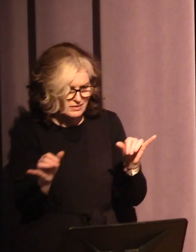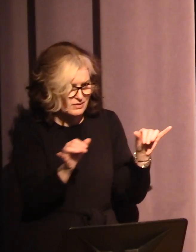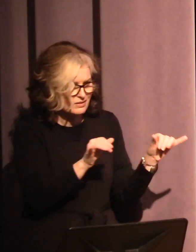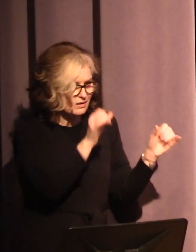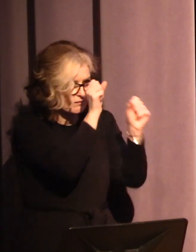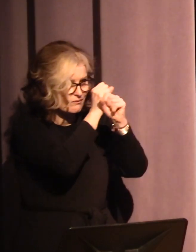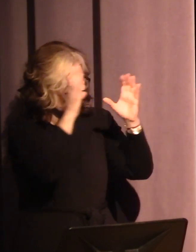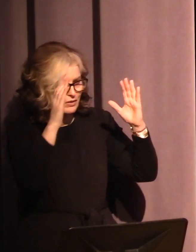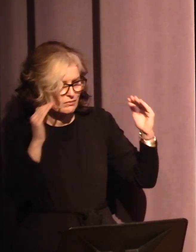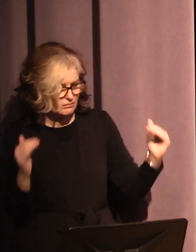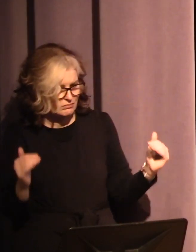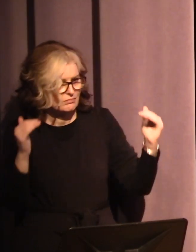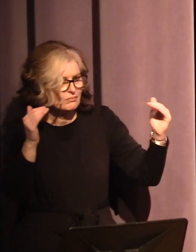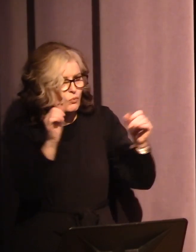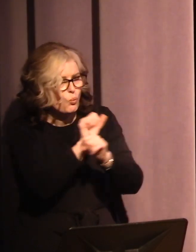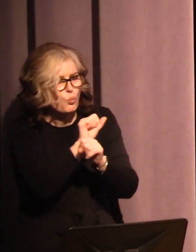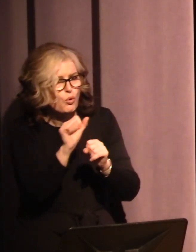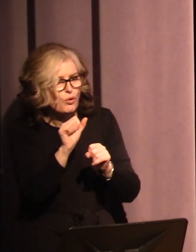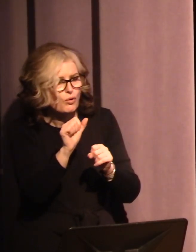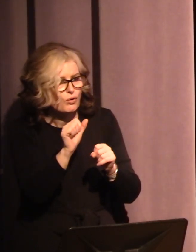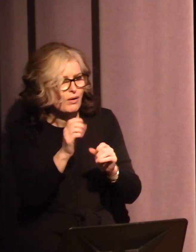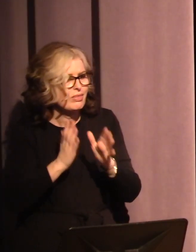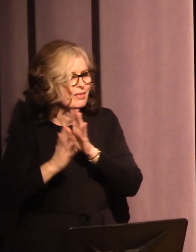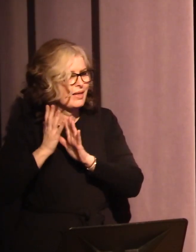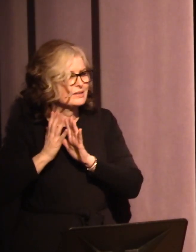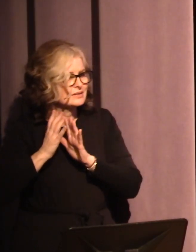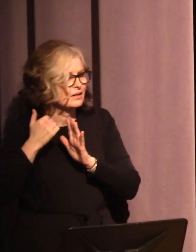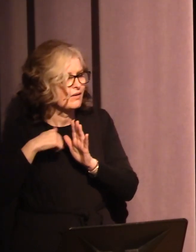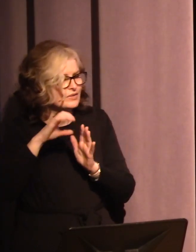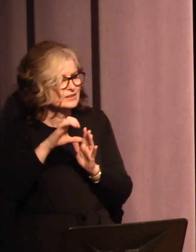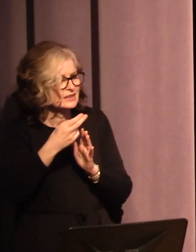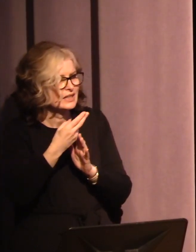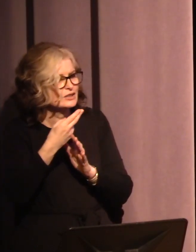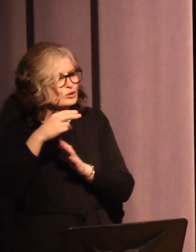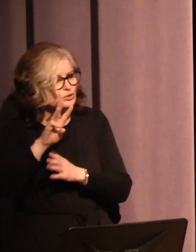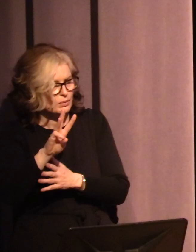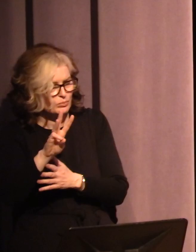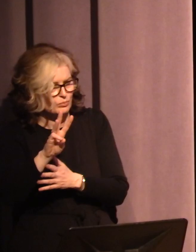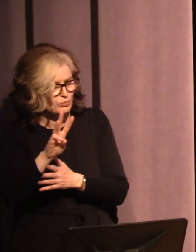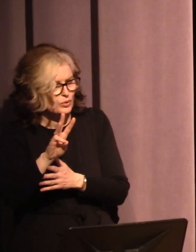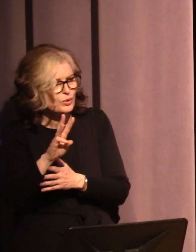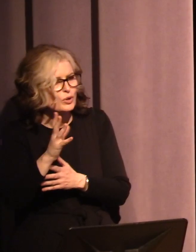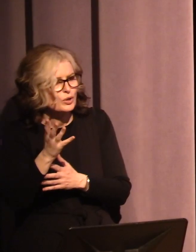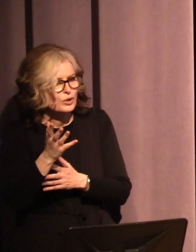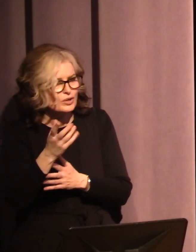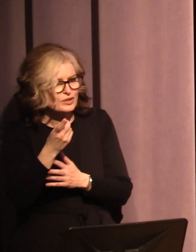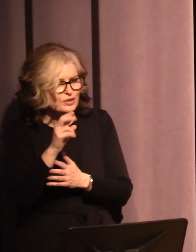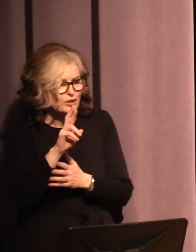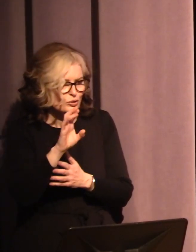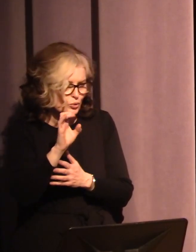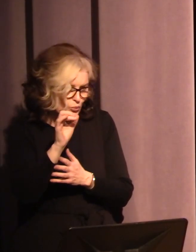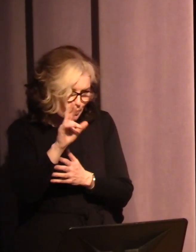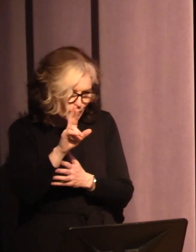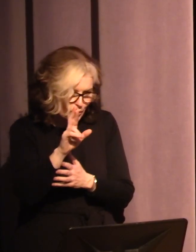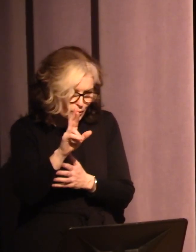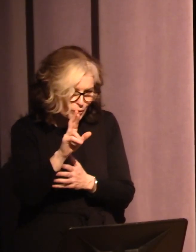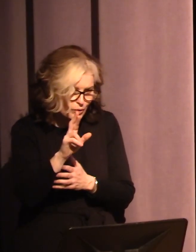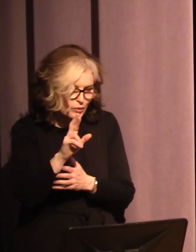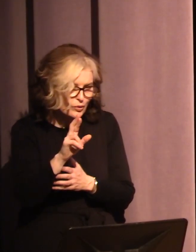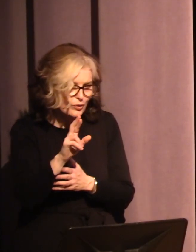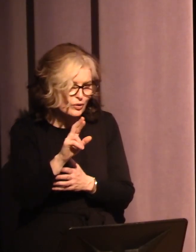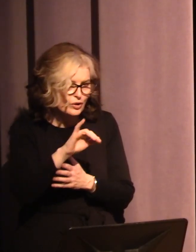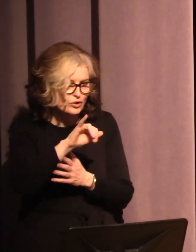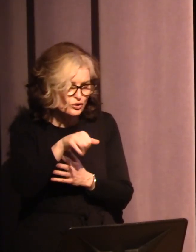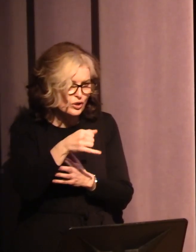for elevating the work and the legacies of the CHWs. So Dr. Cooper is the